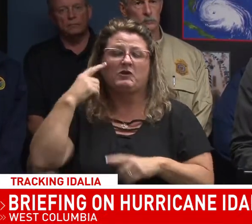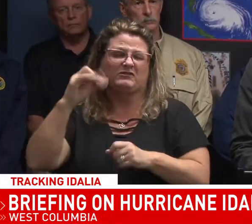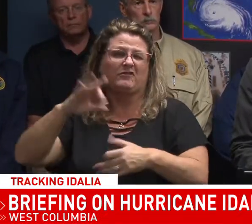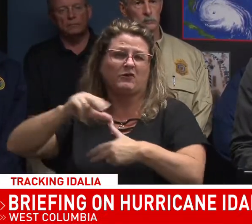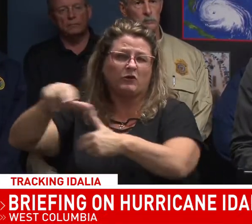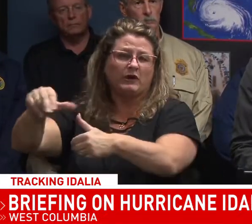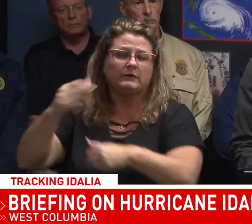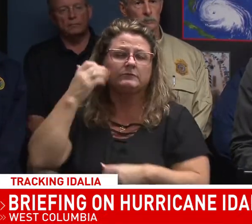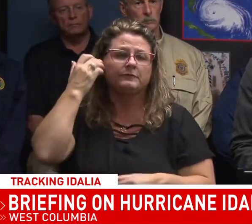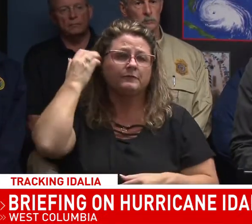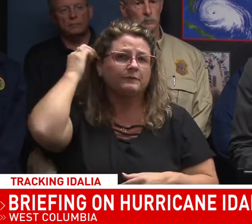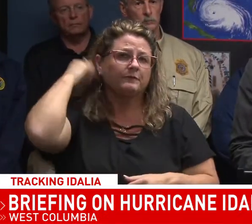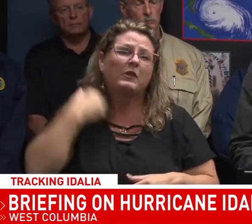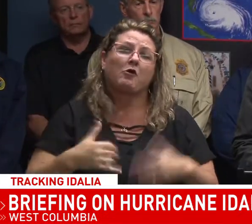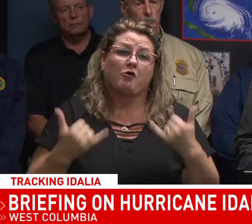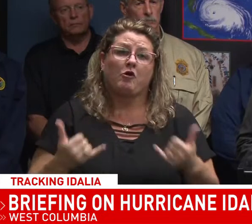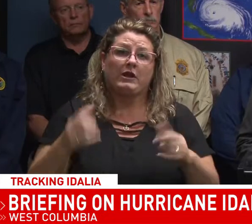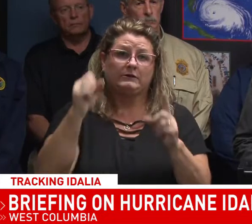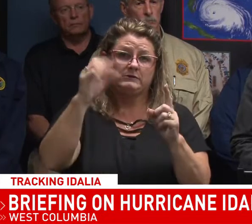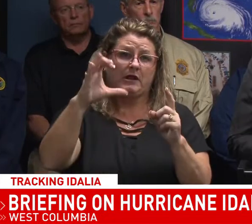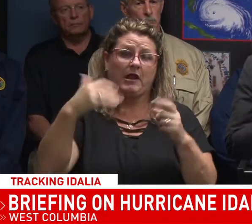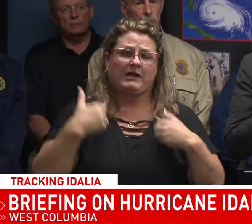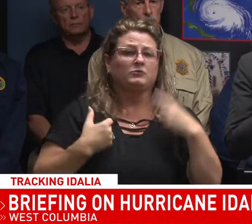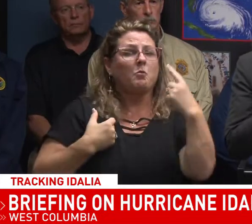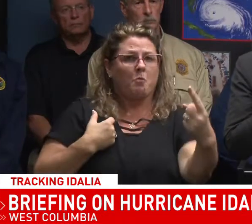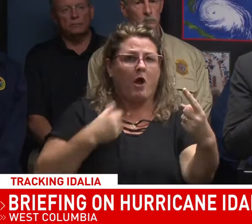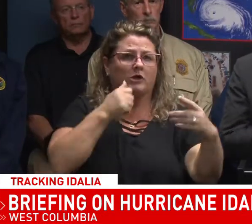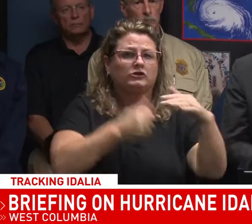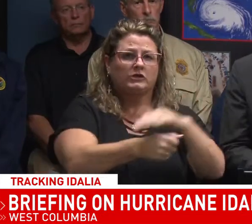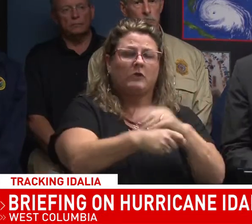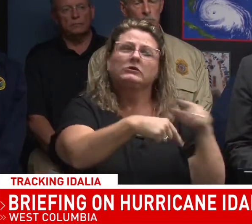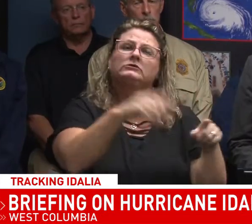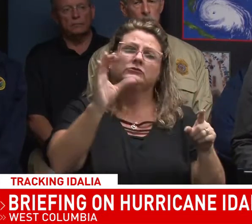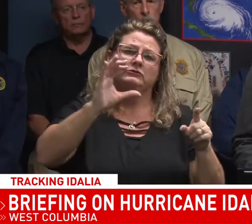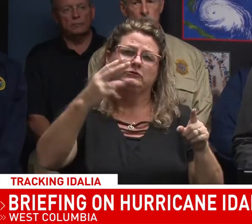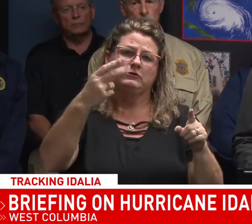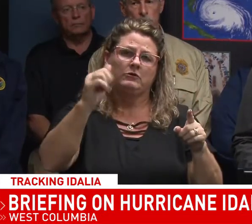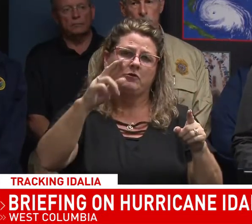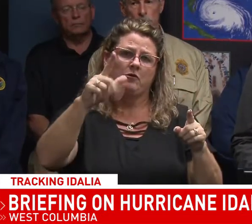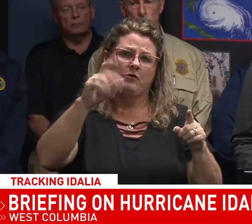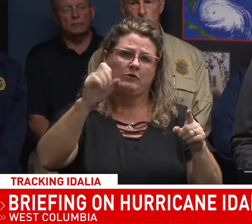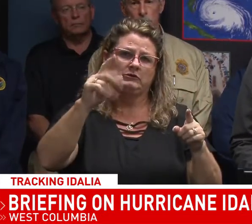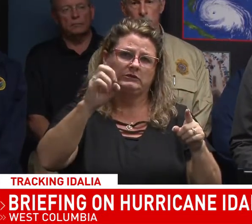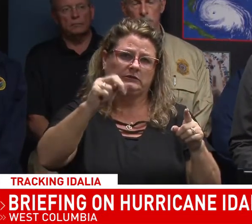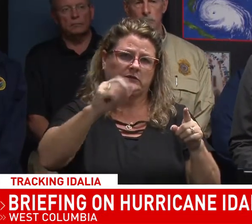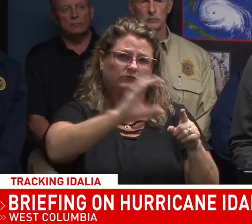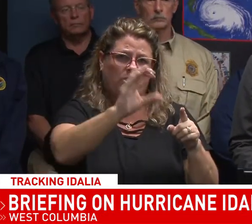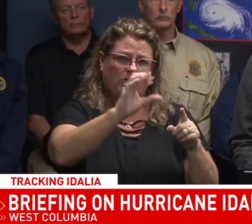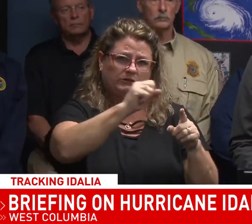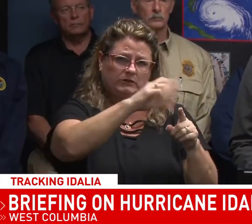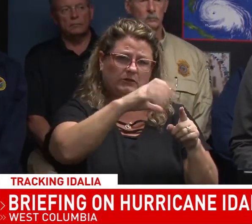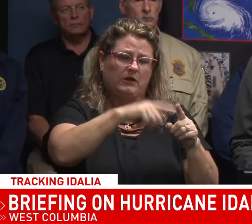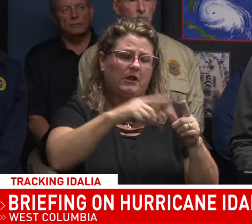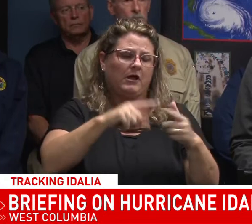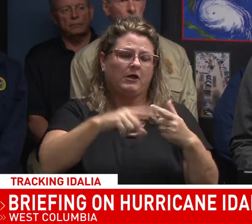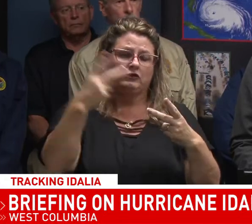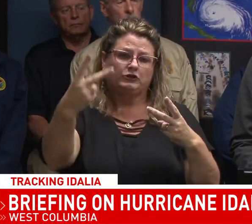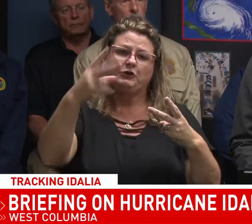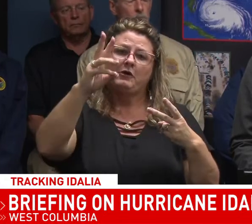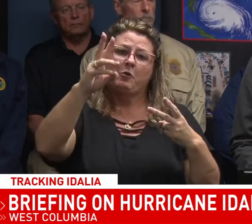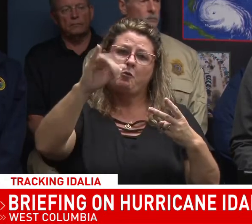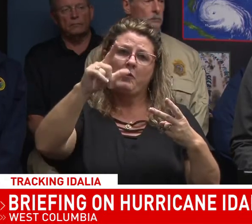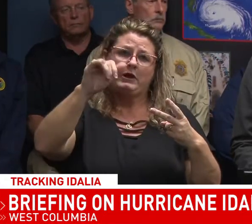this event. Currently, South Carolina has one open shelter in Charleston County, 2 in Williamsburg County, and 1 in Jasper